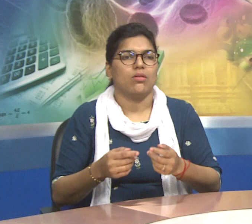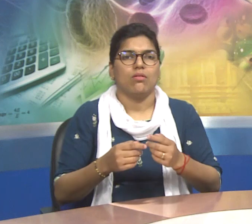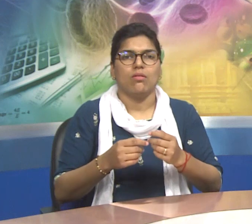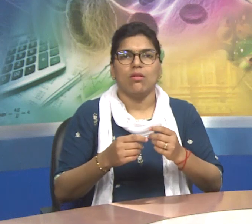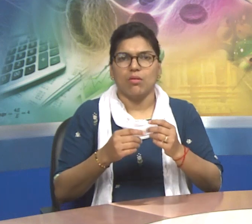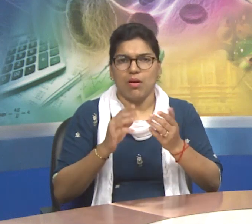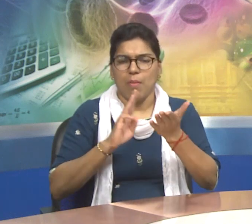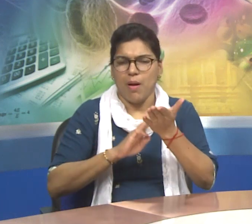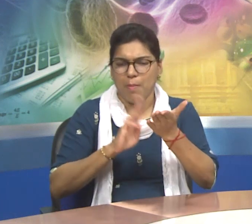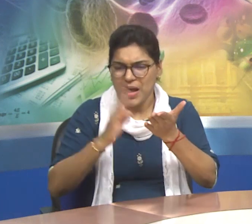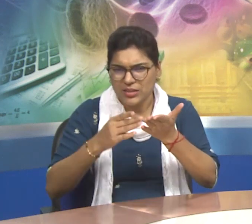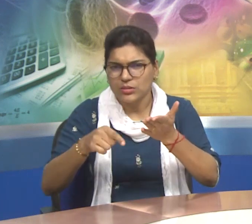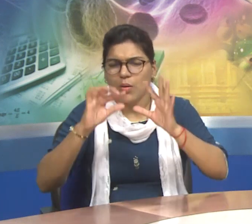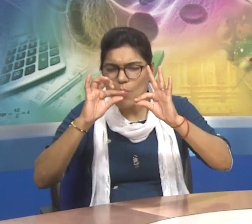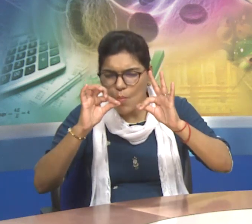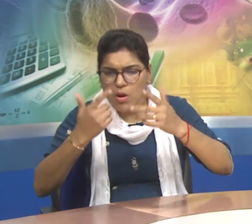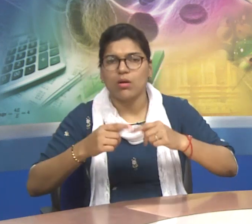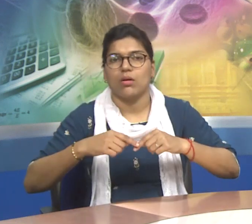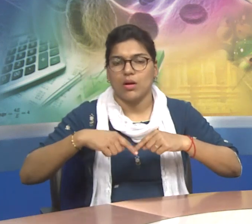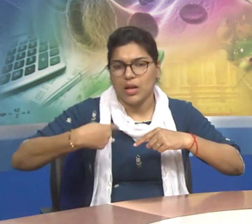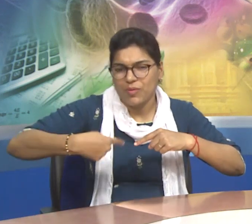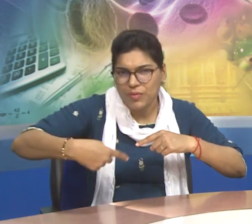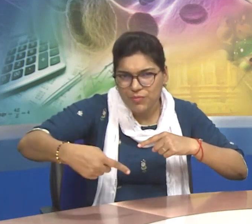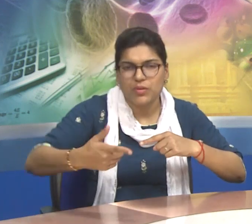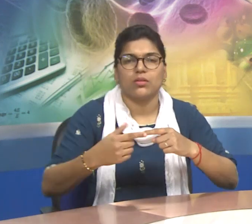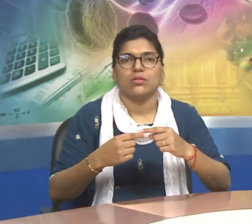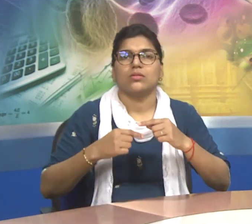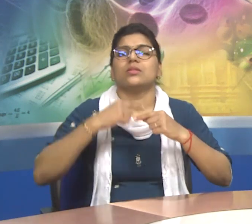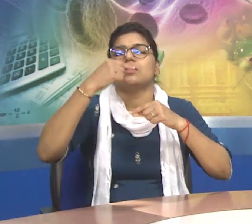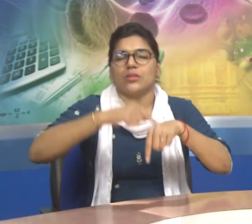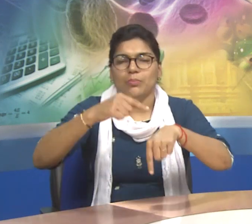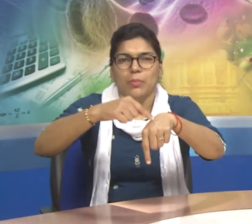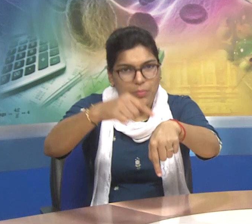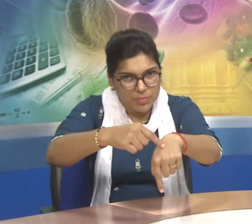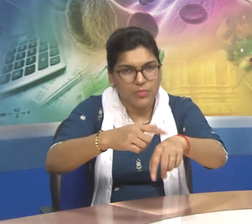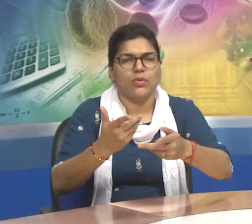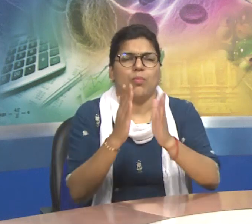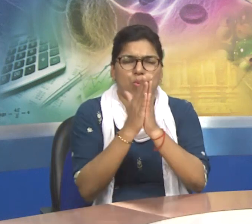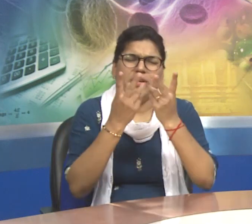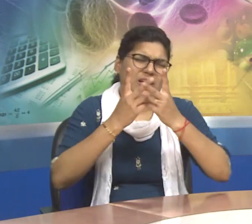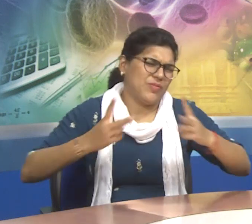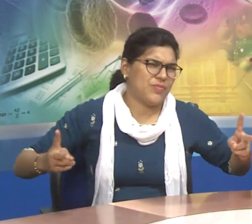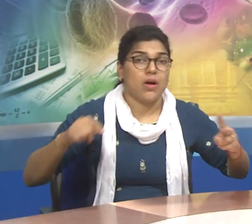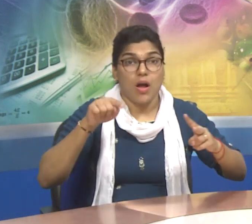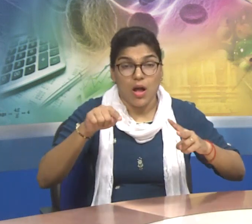like books, journals, newspapers, magazines, etc.